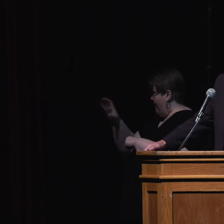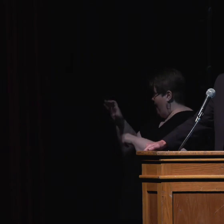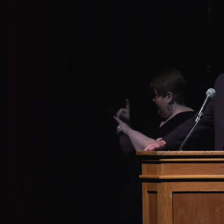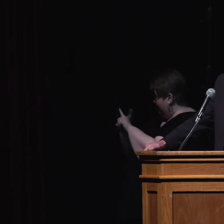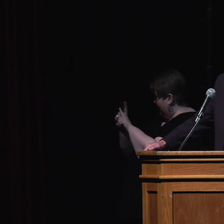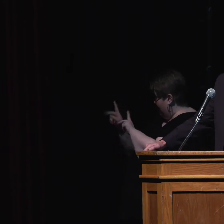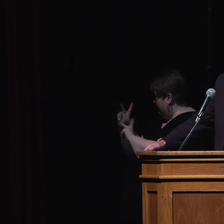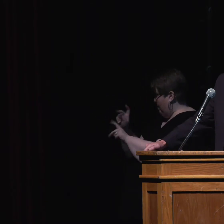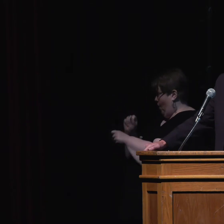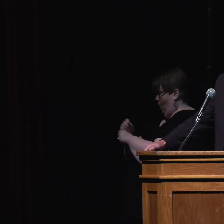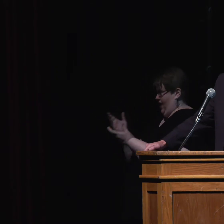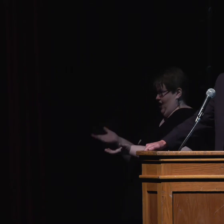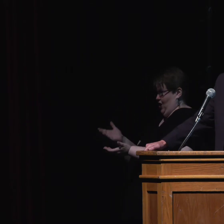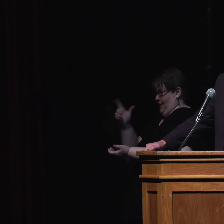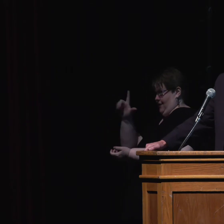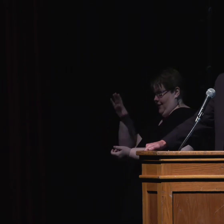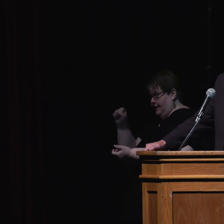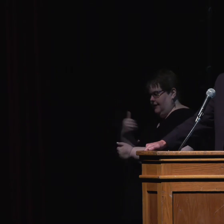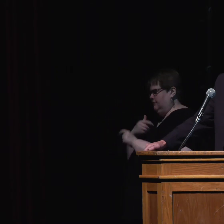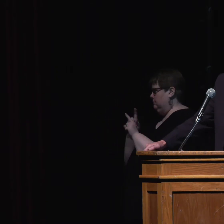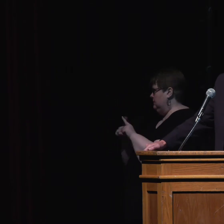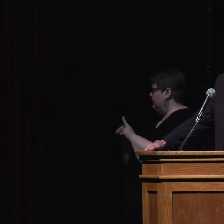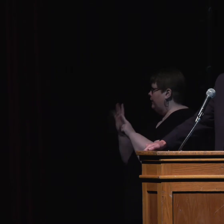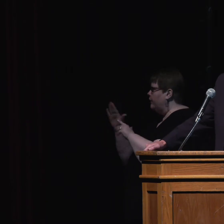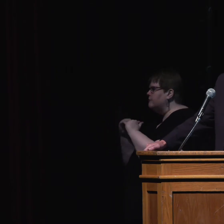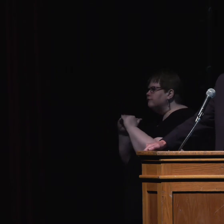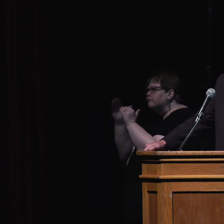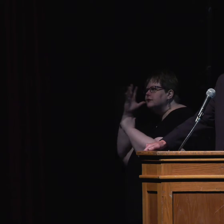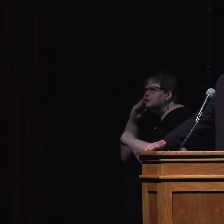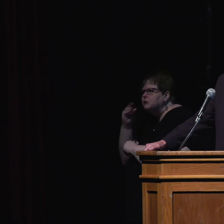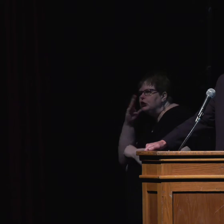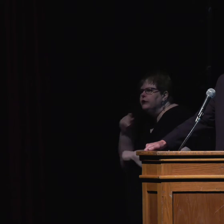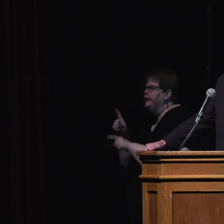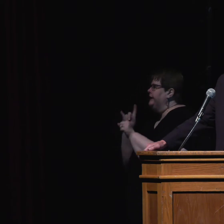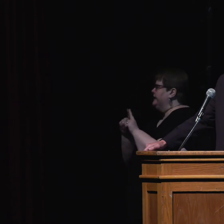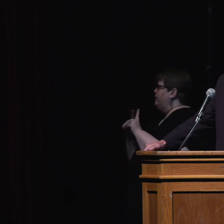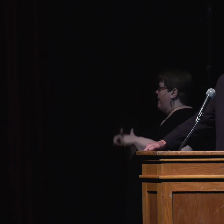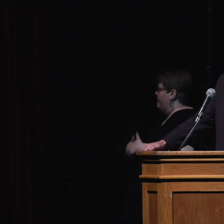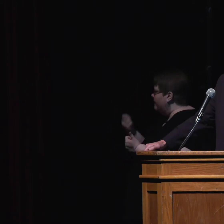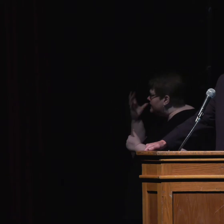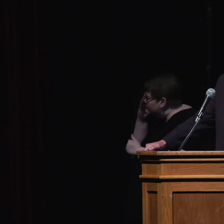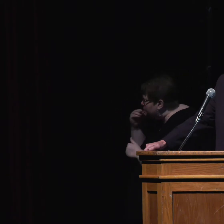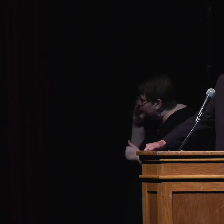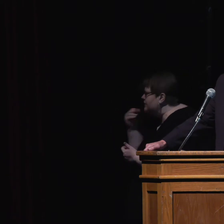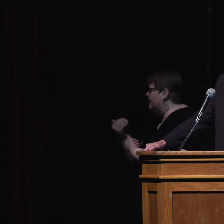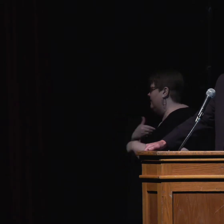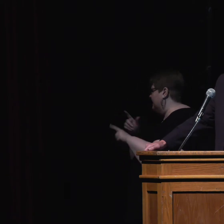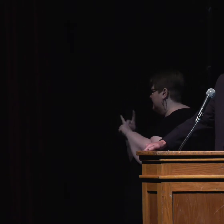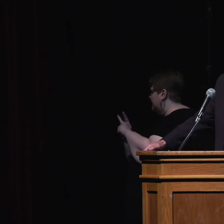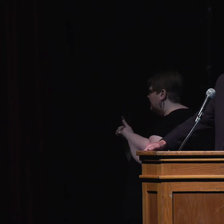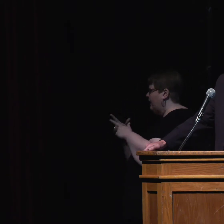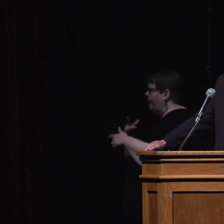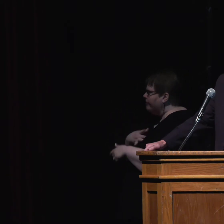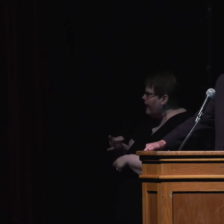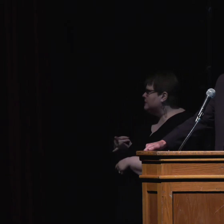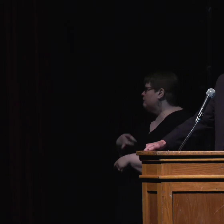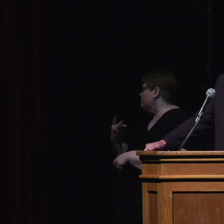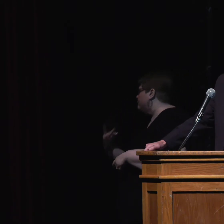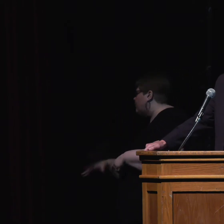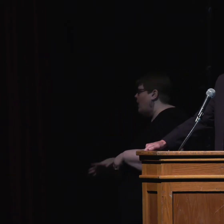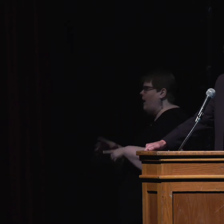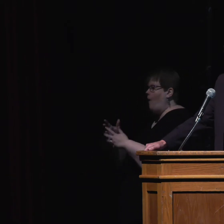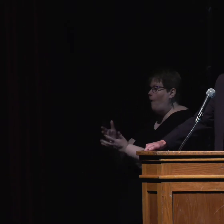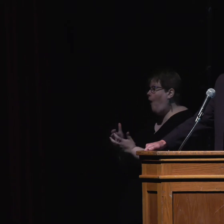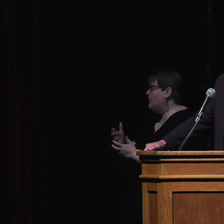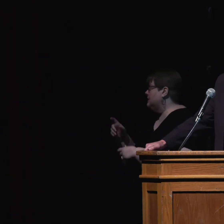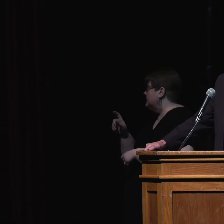people working in this division. They have different levels of experience. They have different life experiences. They have different likes and dislikes, different